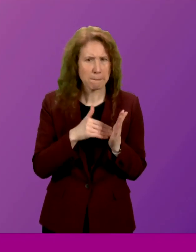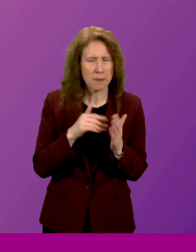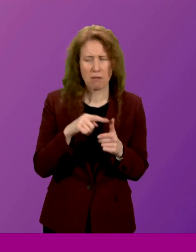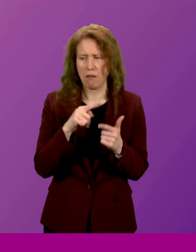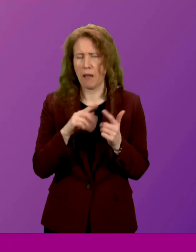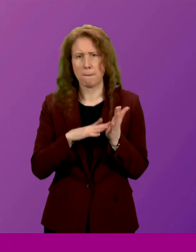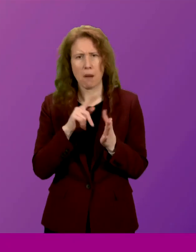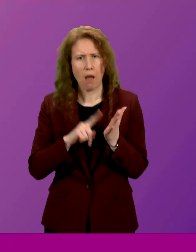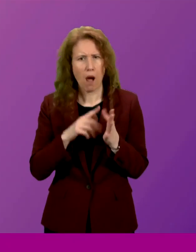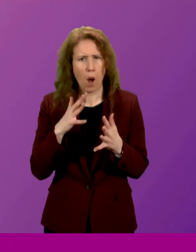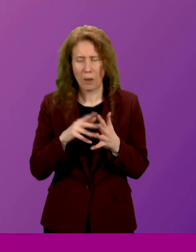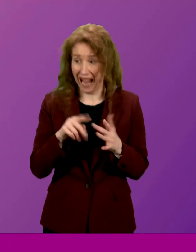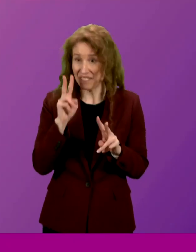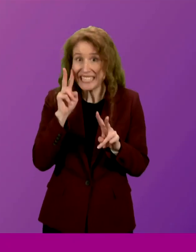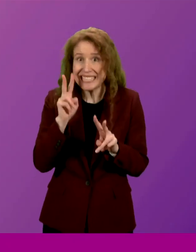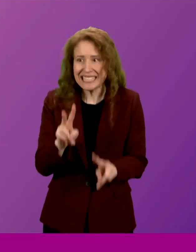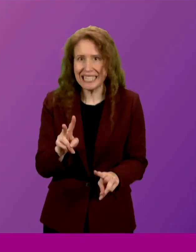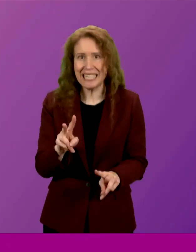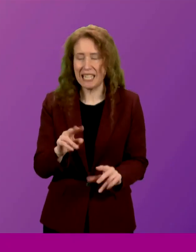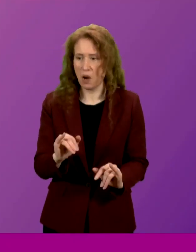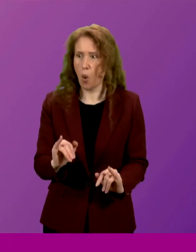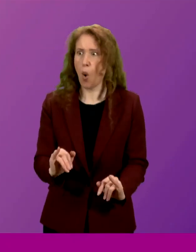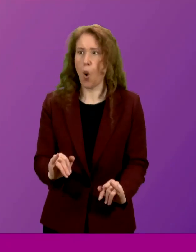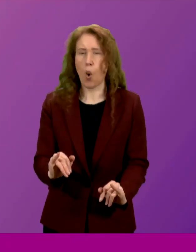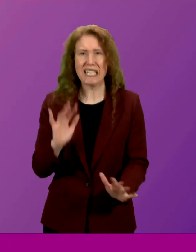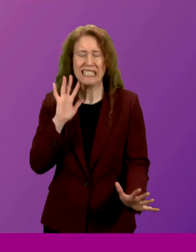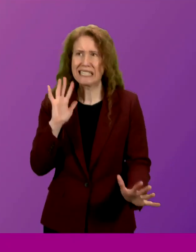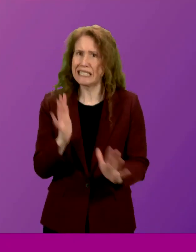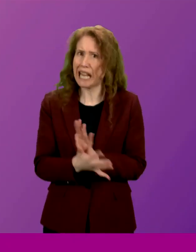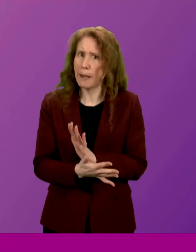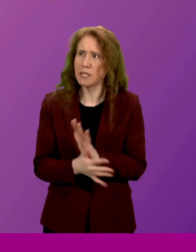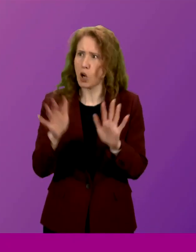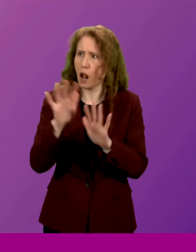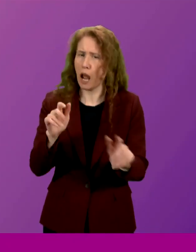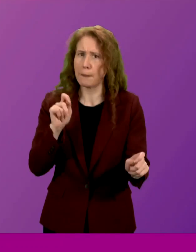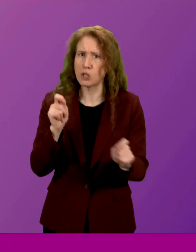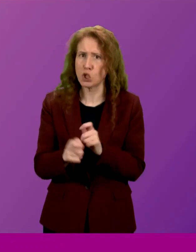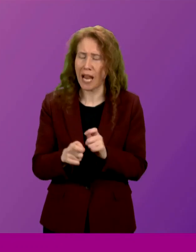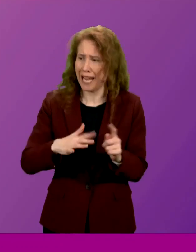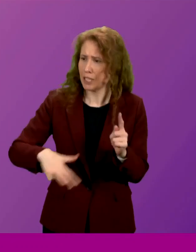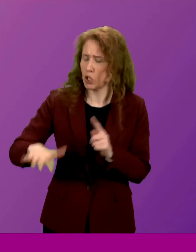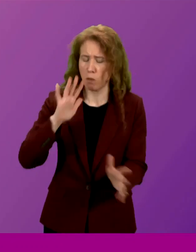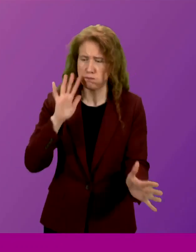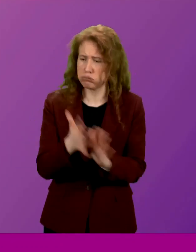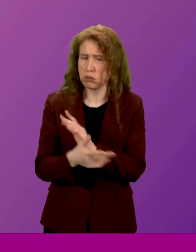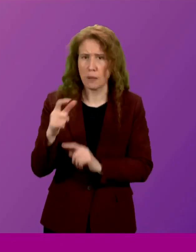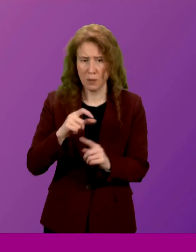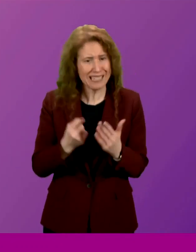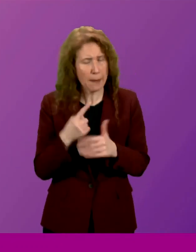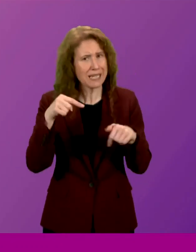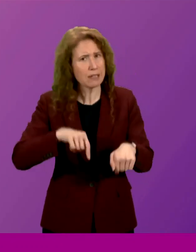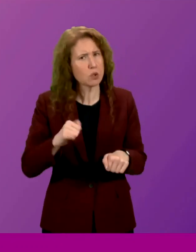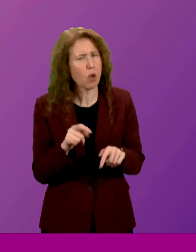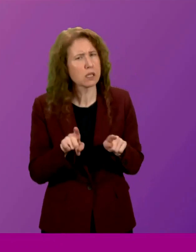seen at absolutely close quarters the ferocious damage of climate change in these communities, and it's happening here in